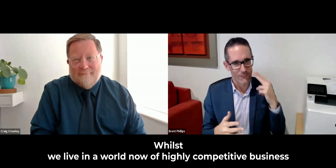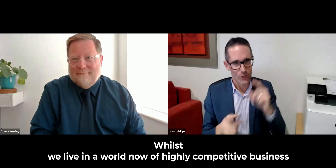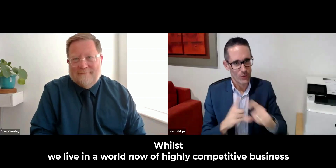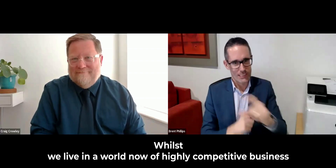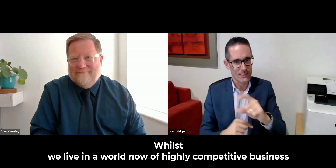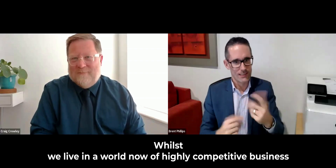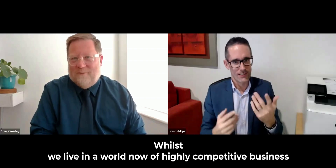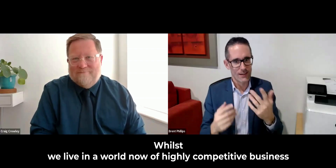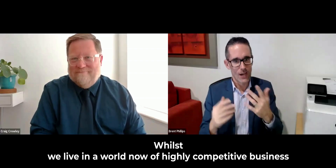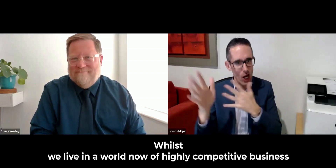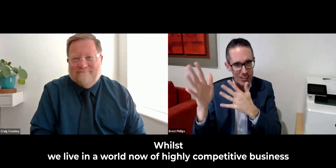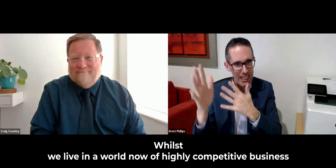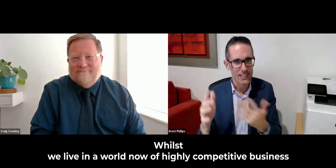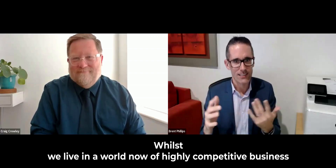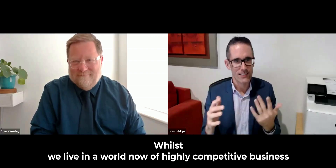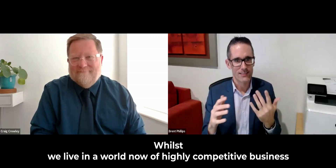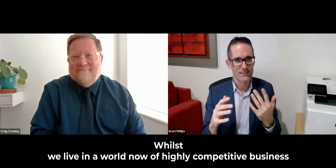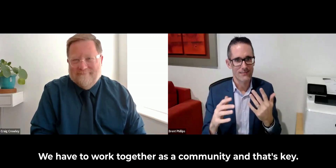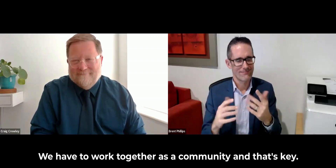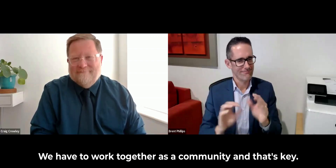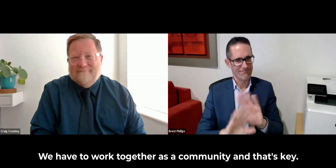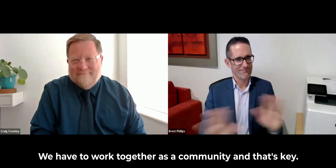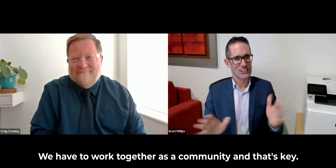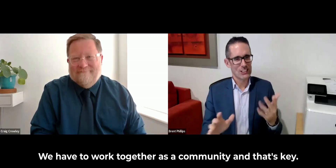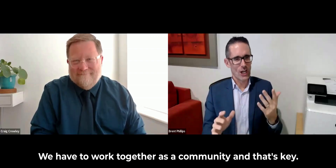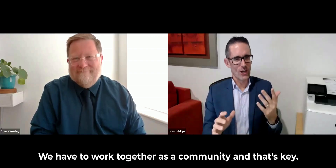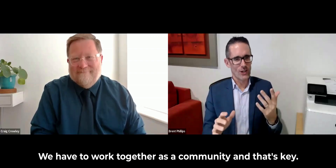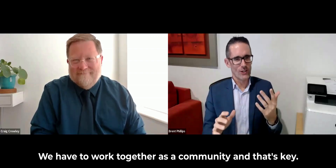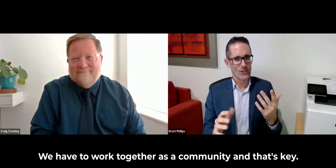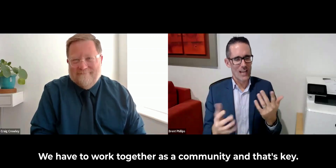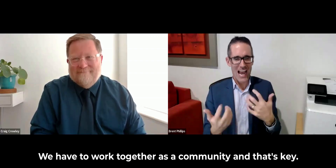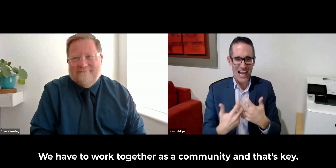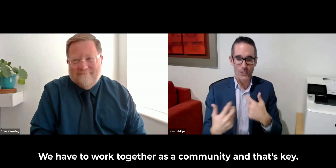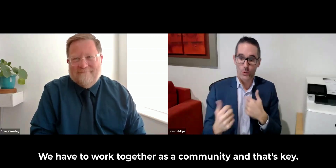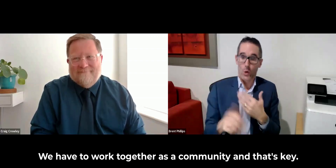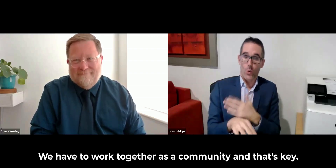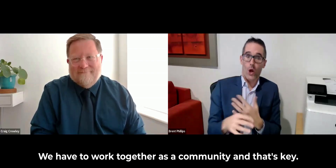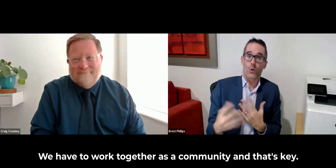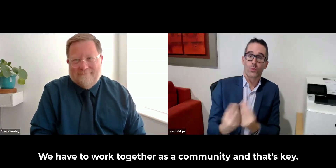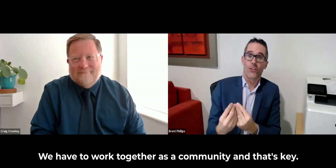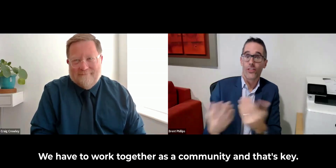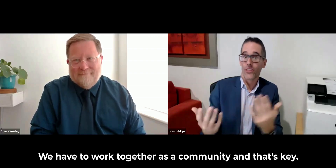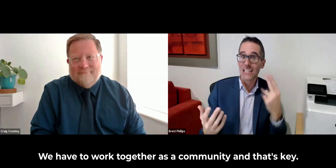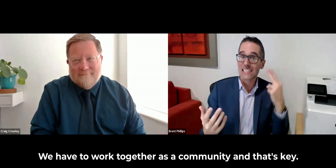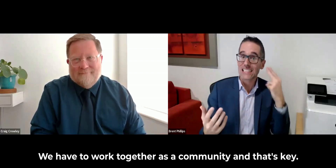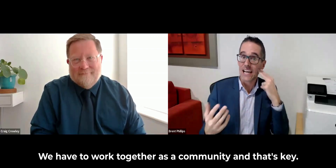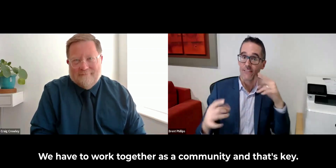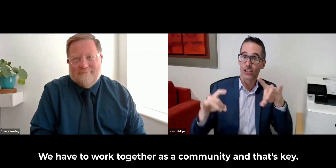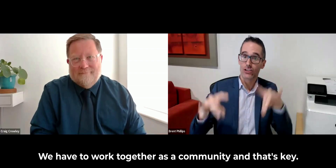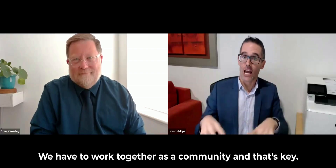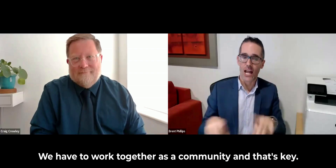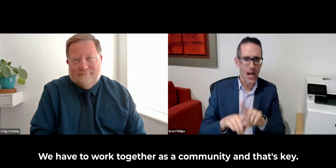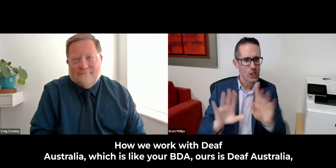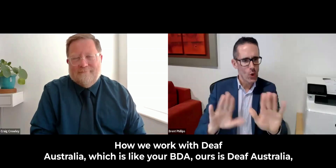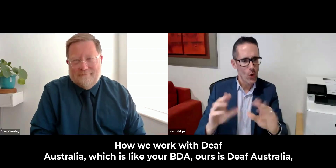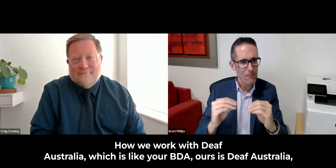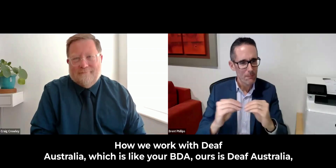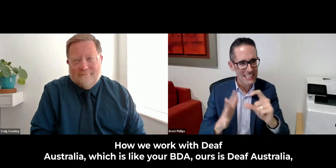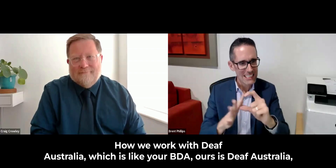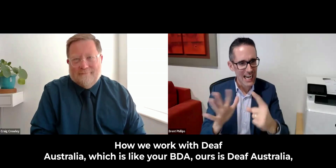competitive business, we have to work together as a community, and that's key. How we work